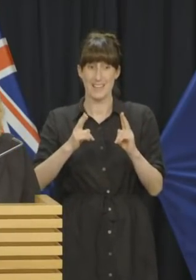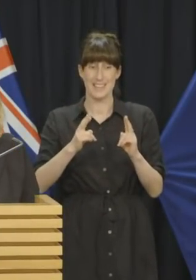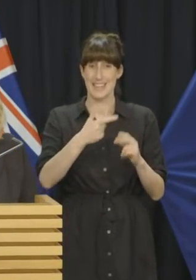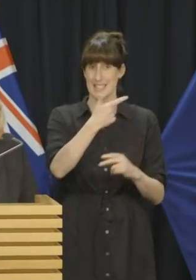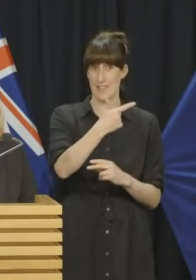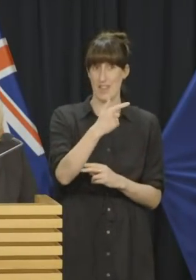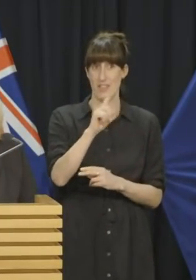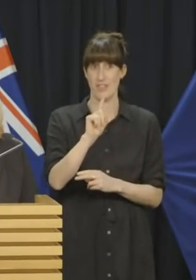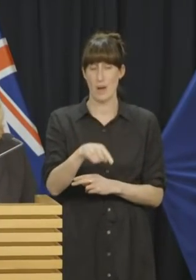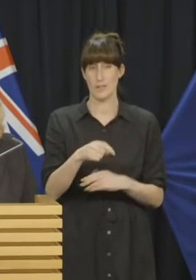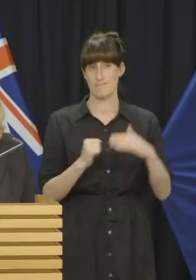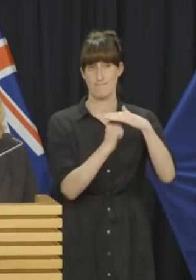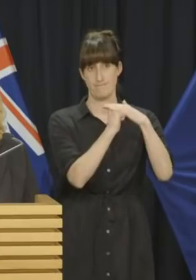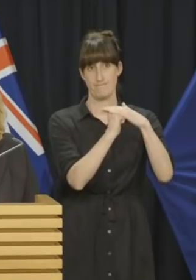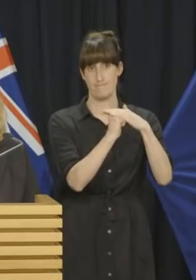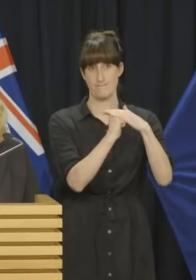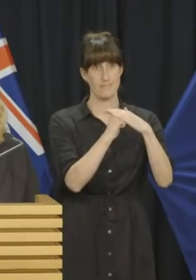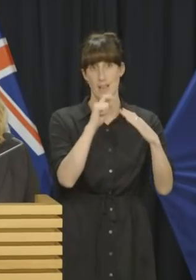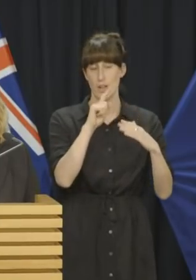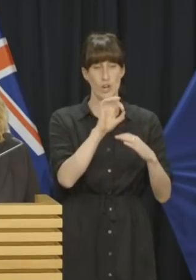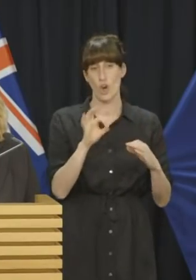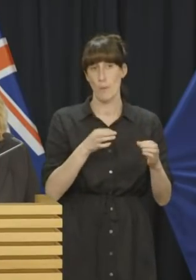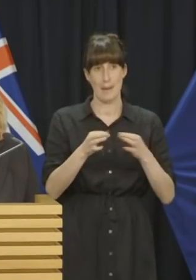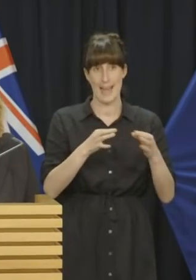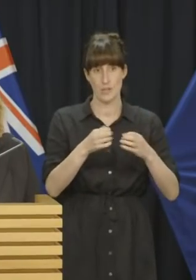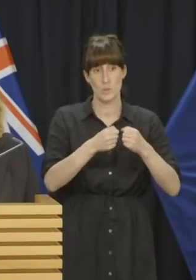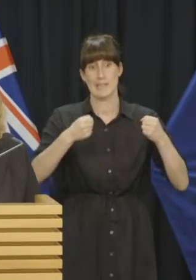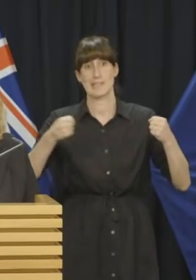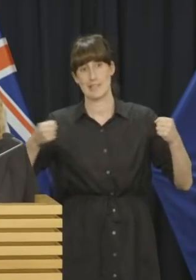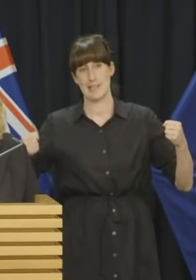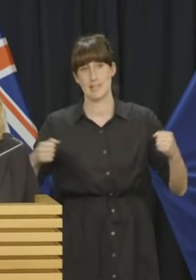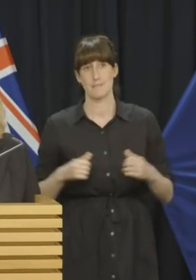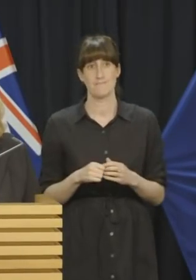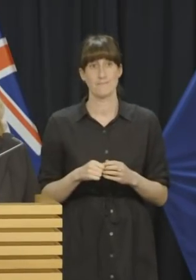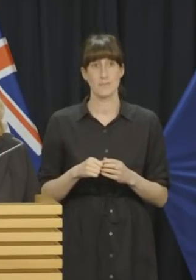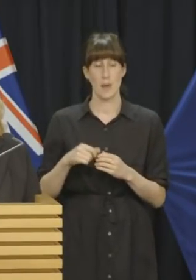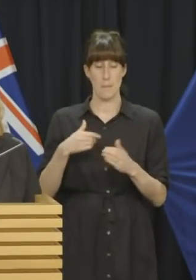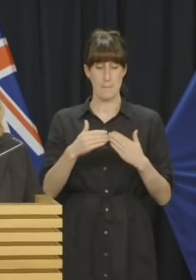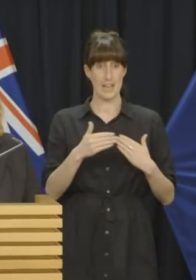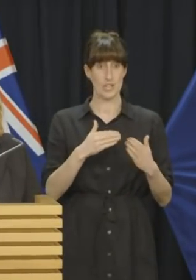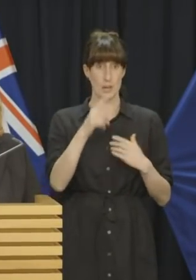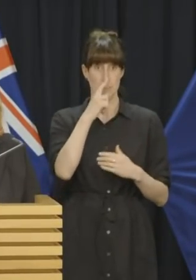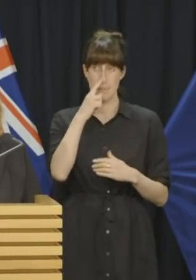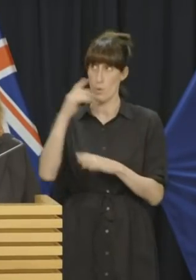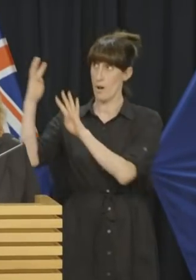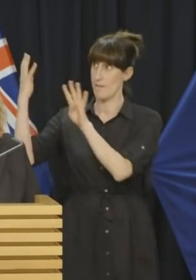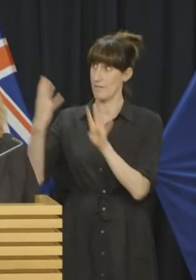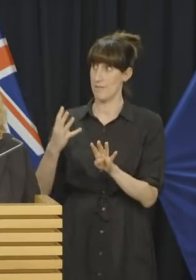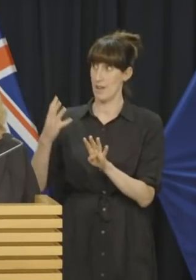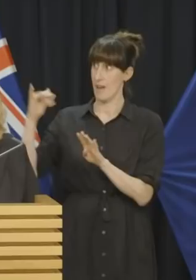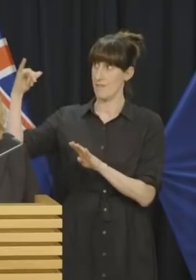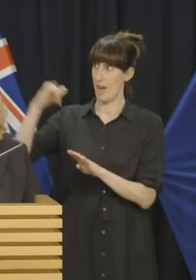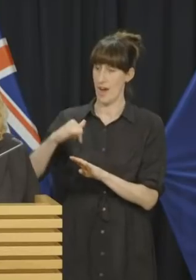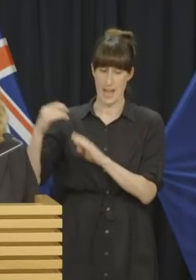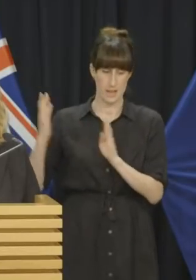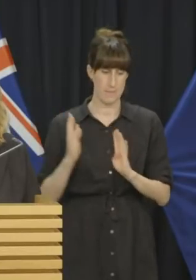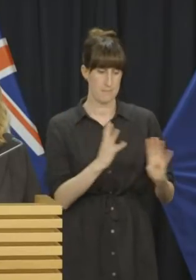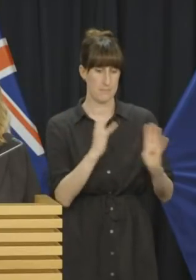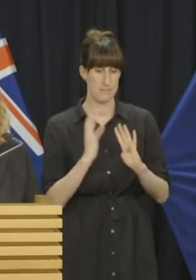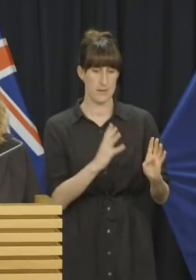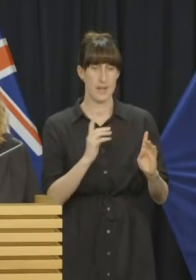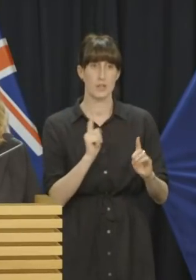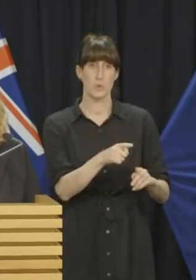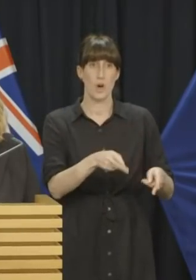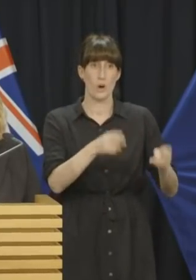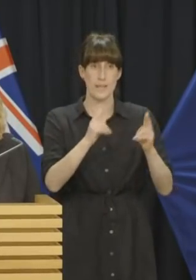on that managing the flow of people in and out of our managed isolation facilities is absolutely critical to the task